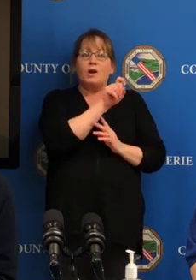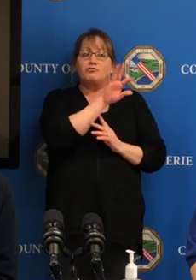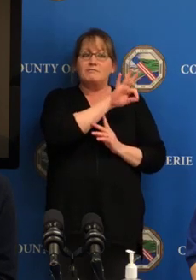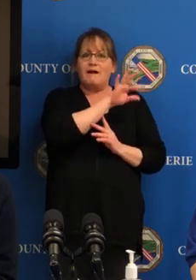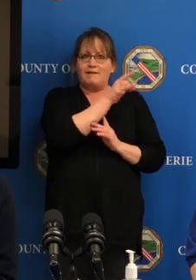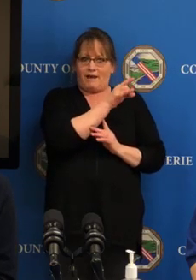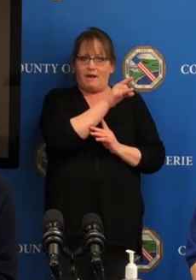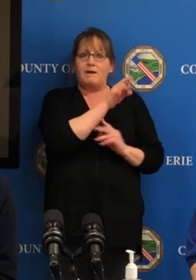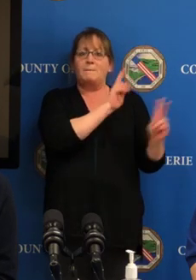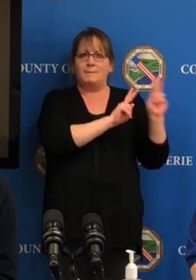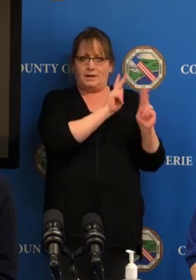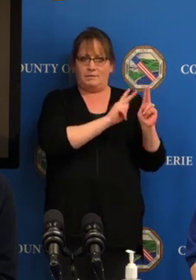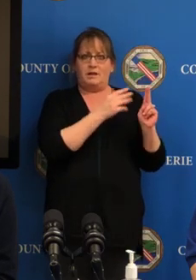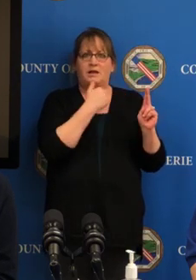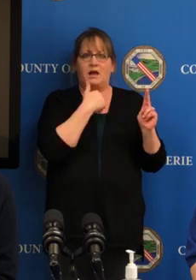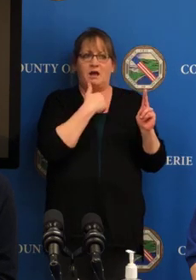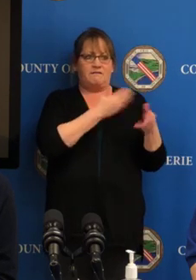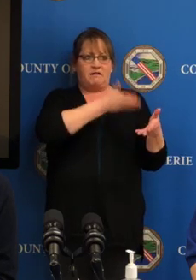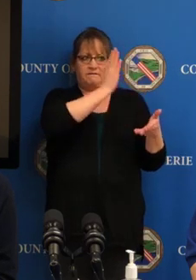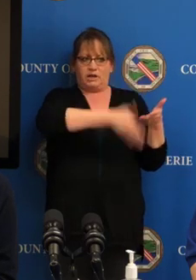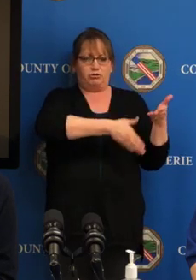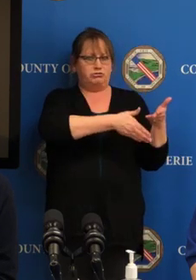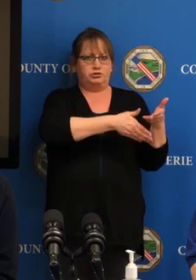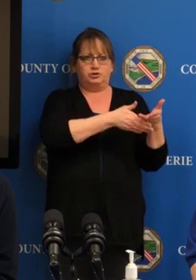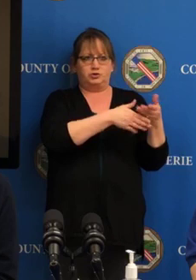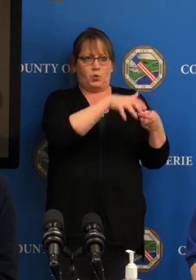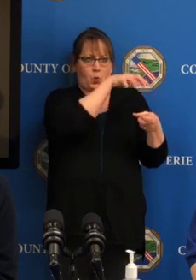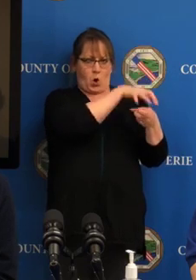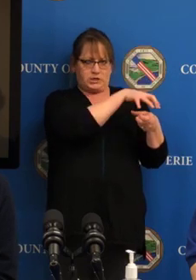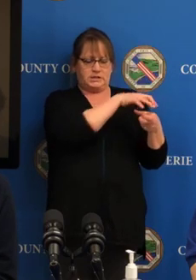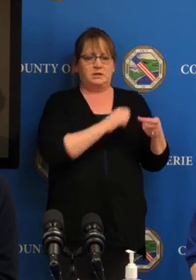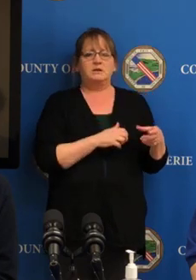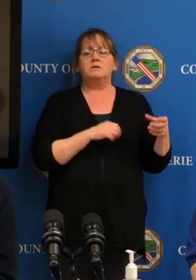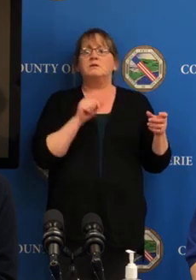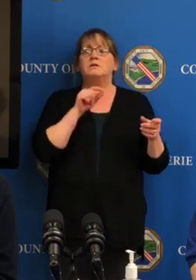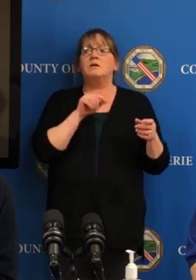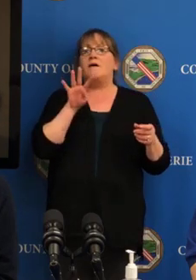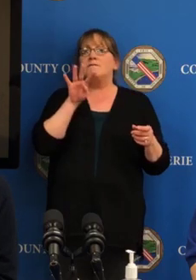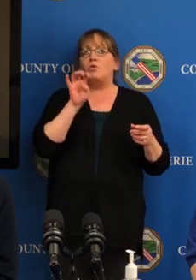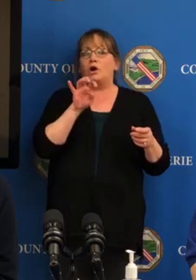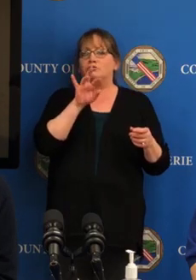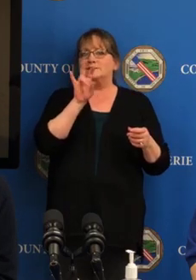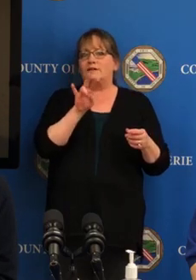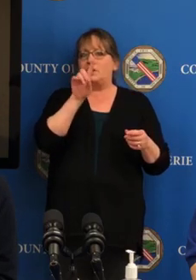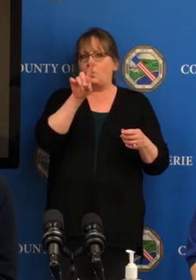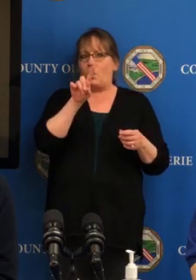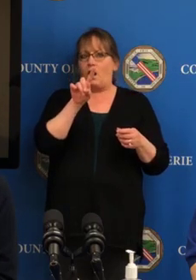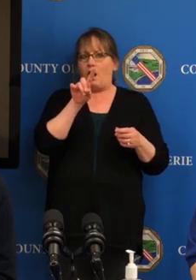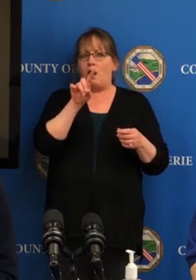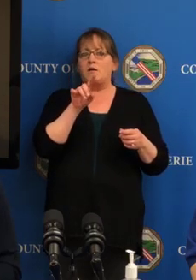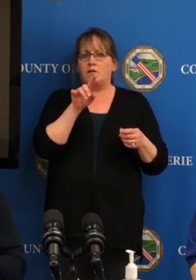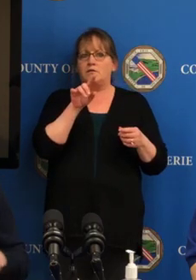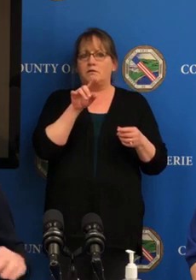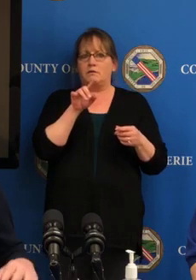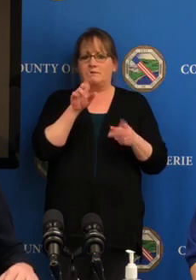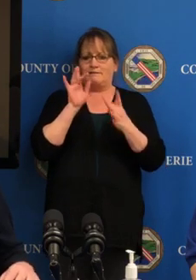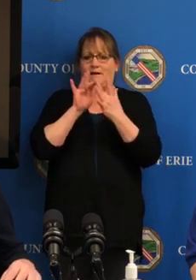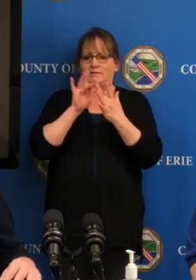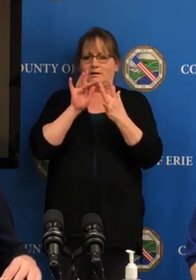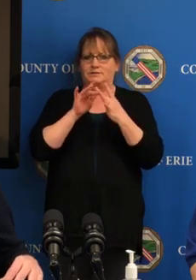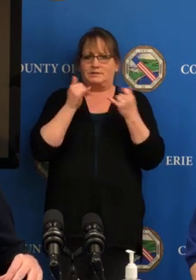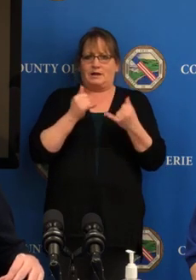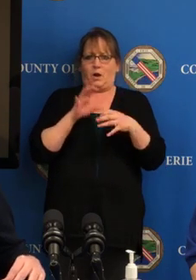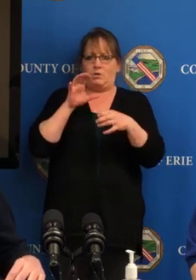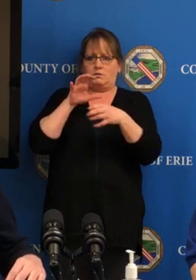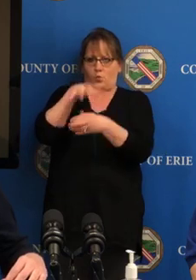198 individuals have completed quarantine, and 471 contacts are in quarantine as we speak.